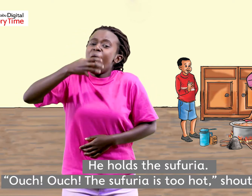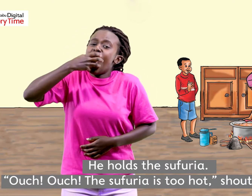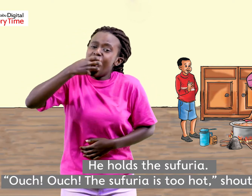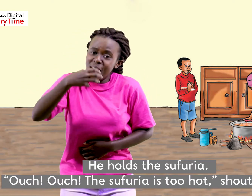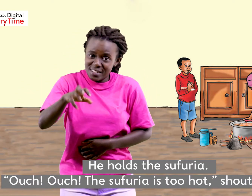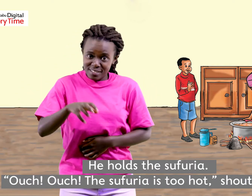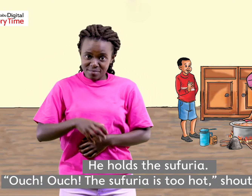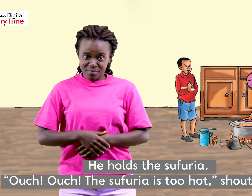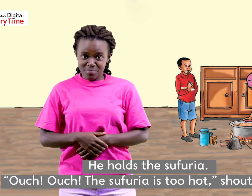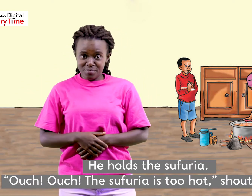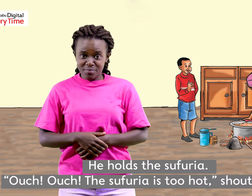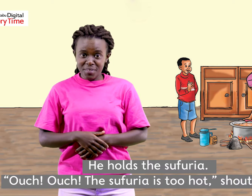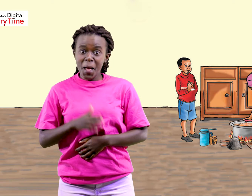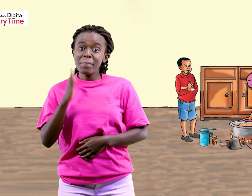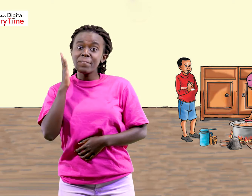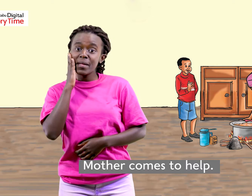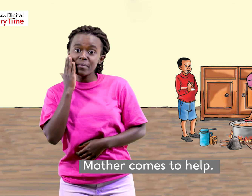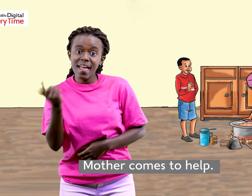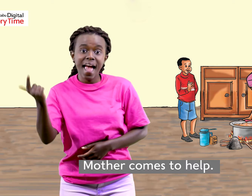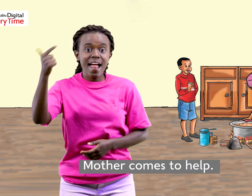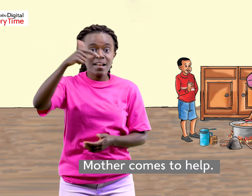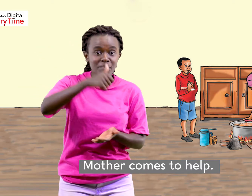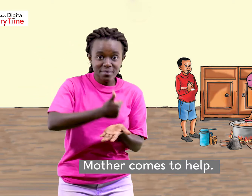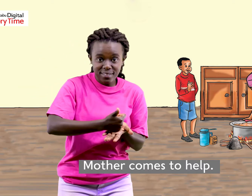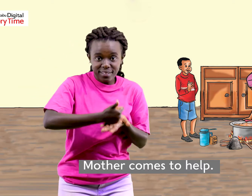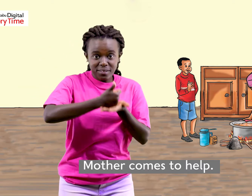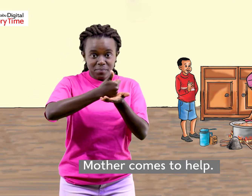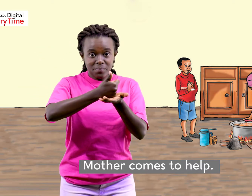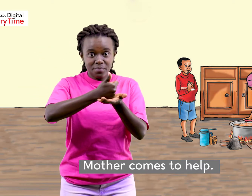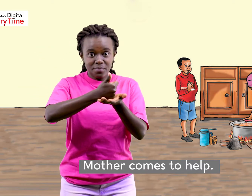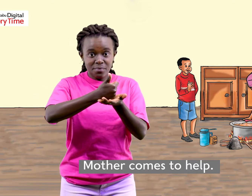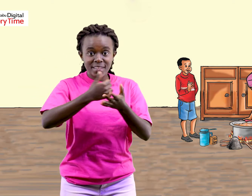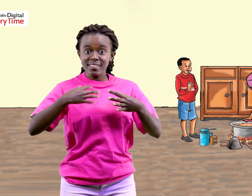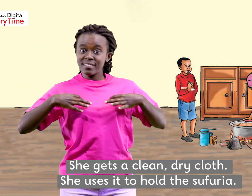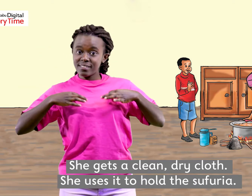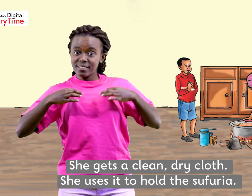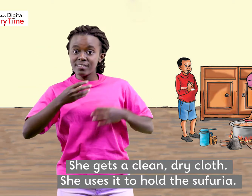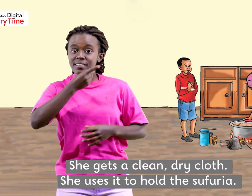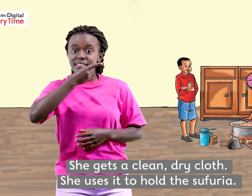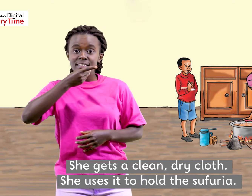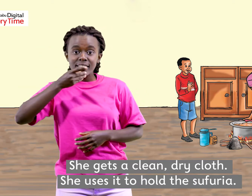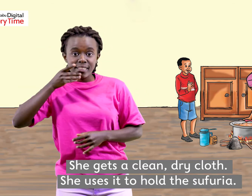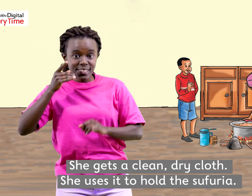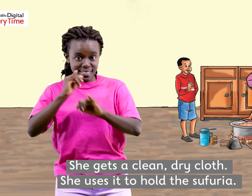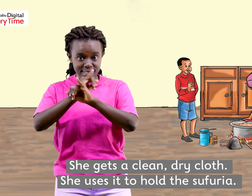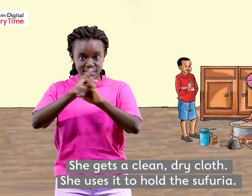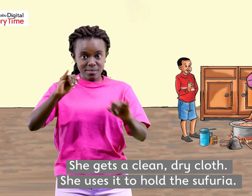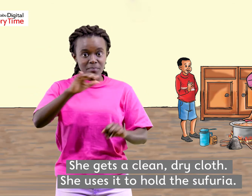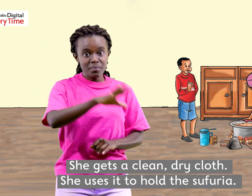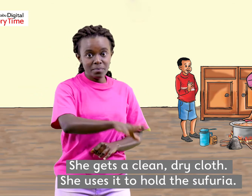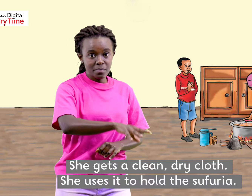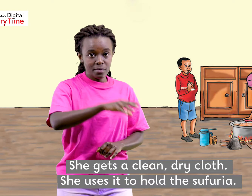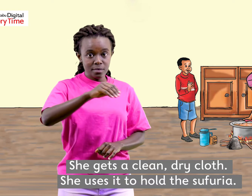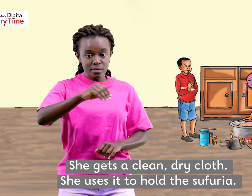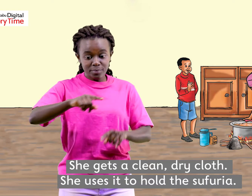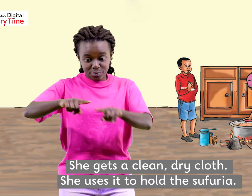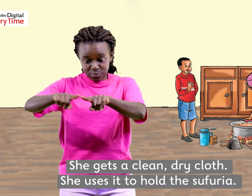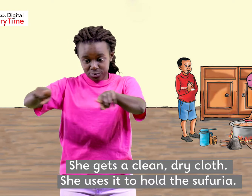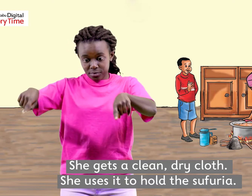hot! Shouts Kelly. Mother comes to help. She gets a clean, dry cloth. She uses it to hold